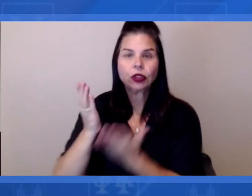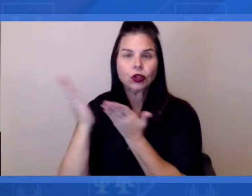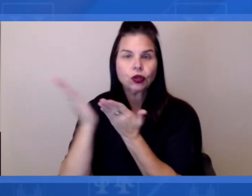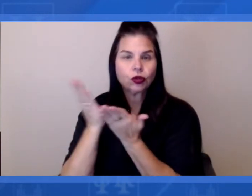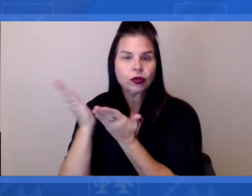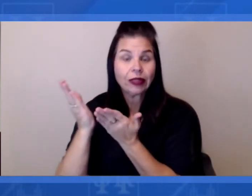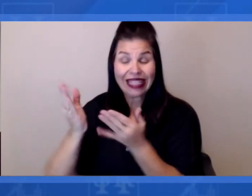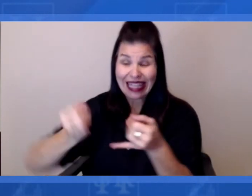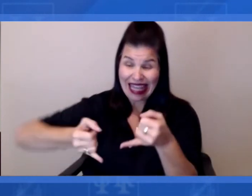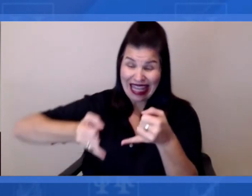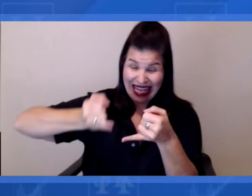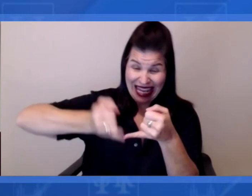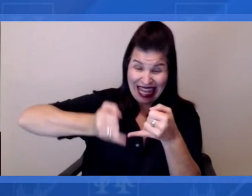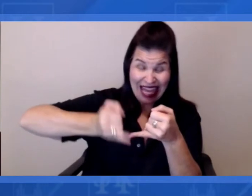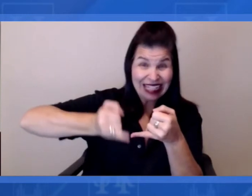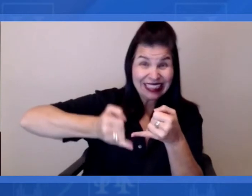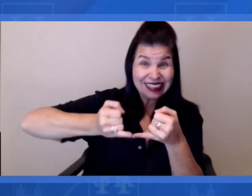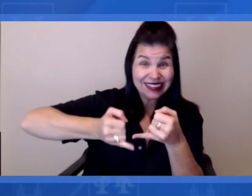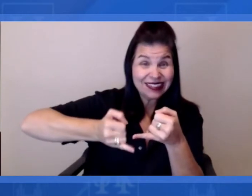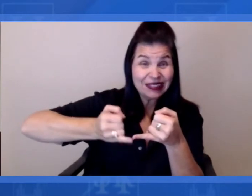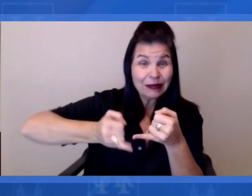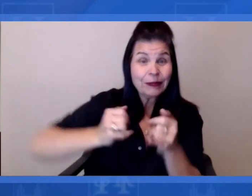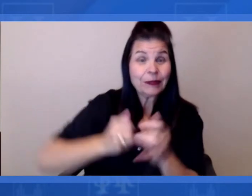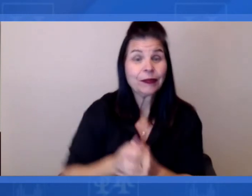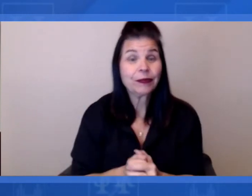And last,